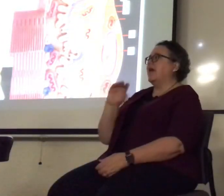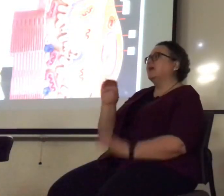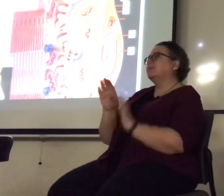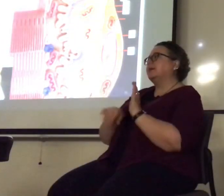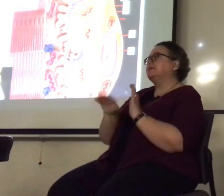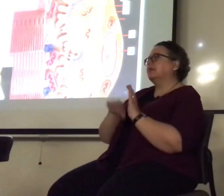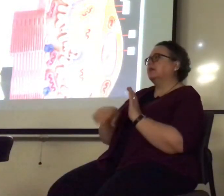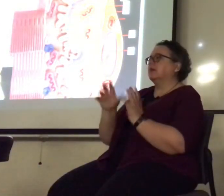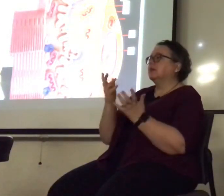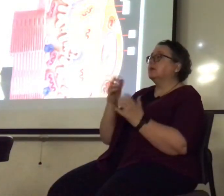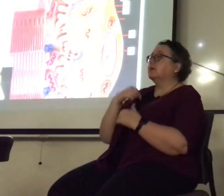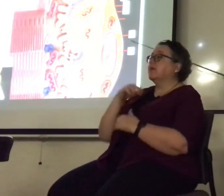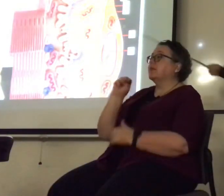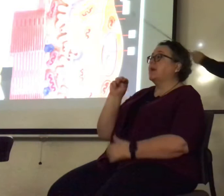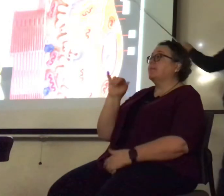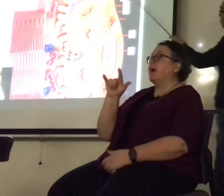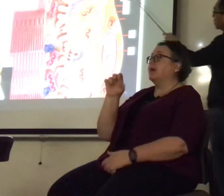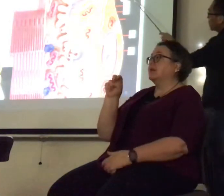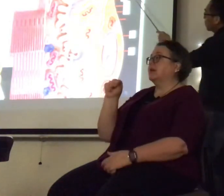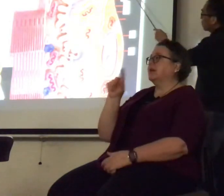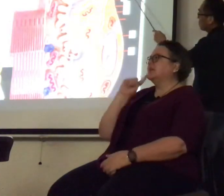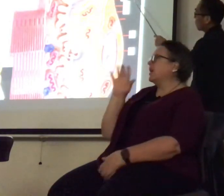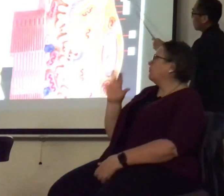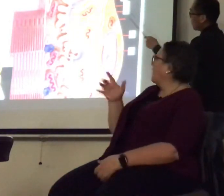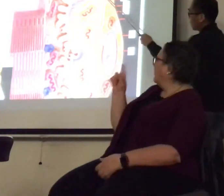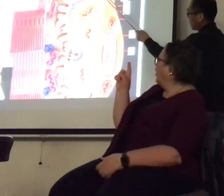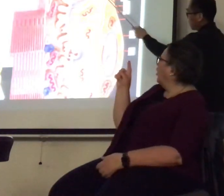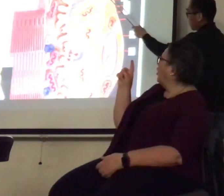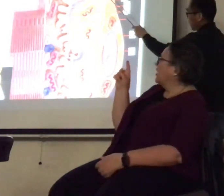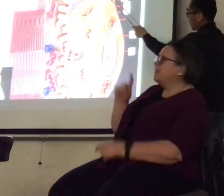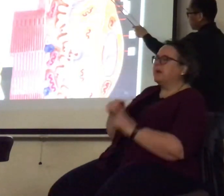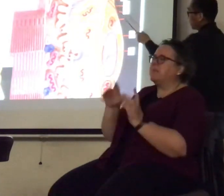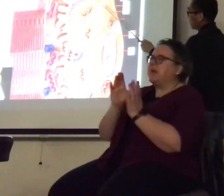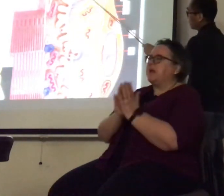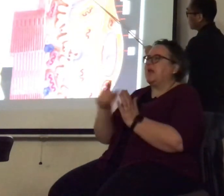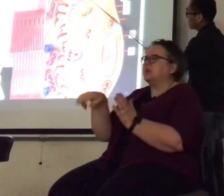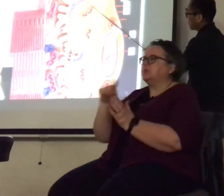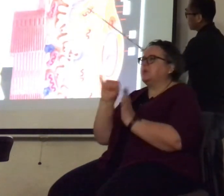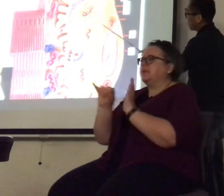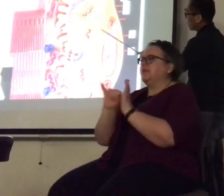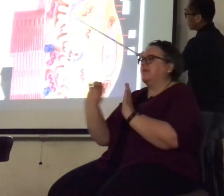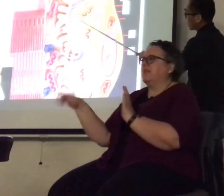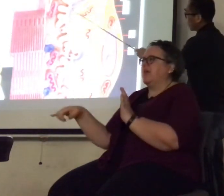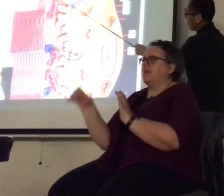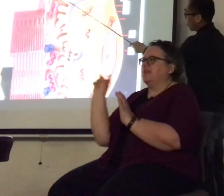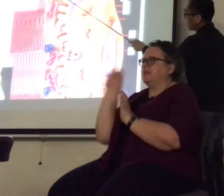cell. The myelin is kind of like right there, but I don't know how to identify that. But this